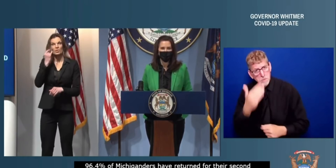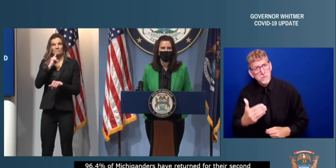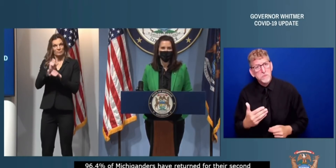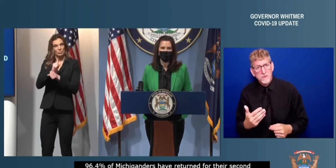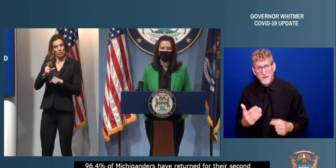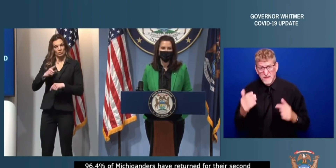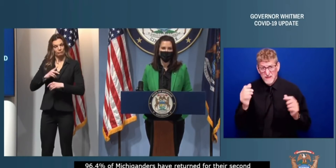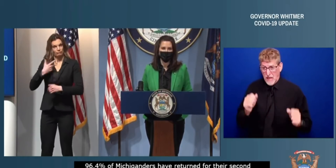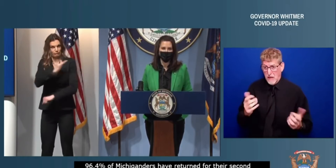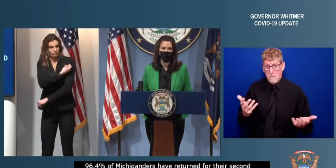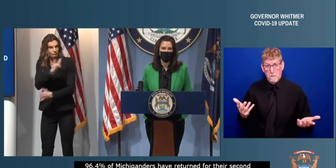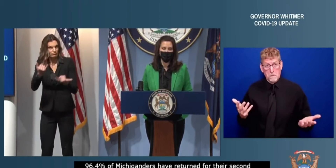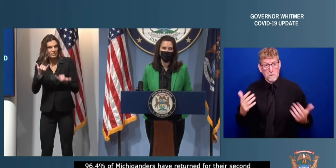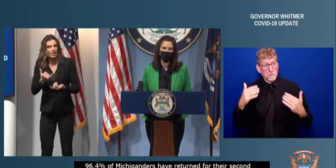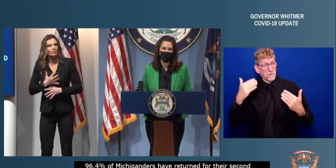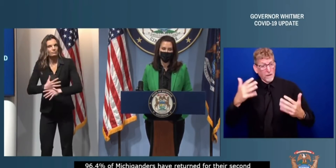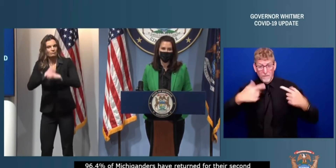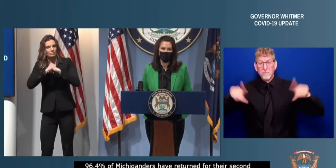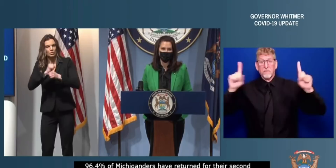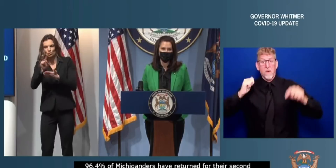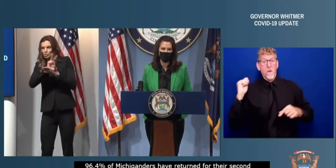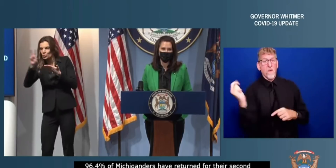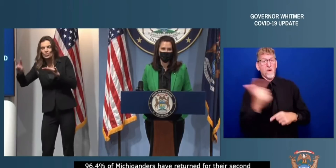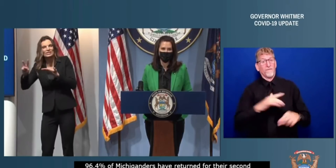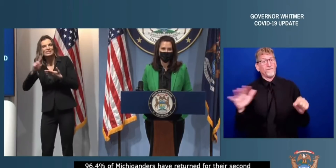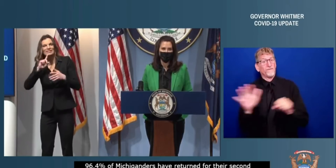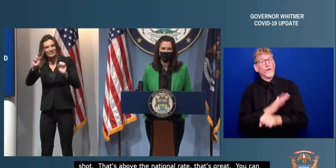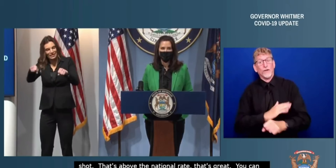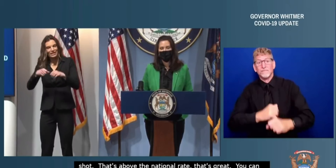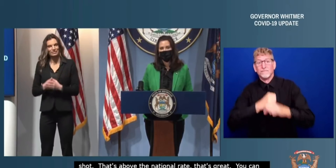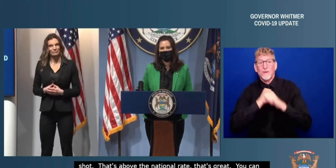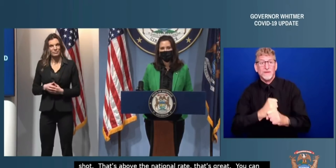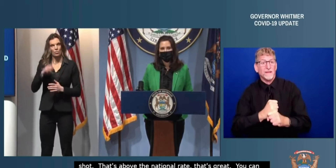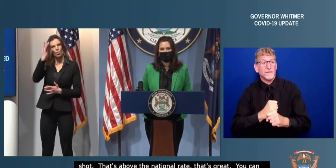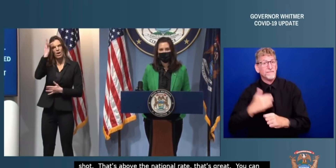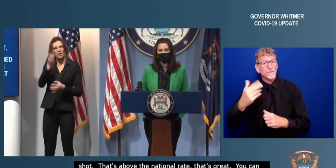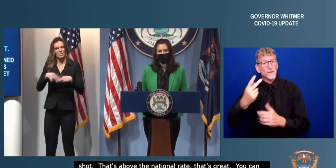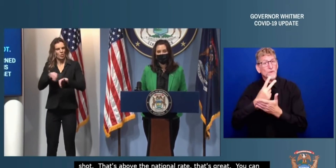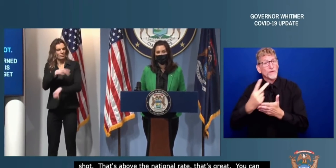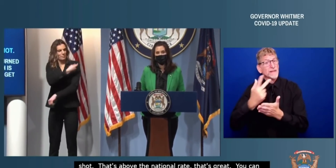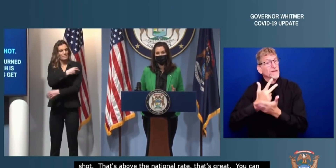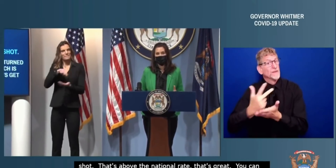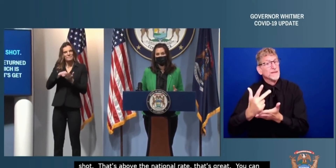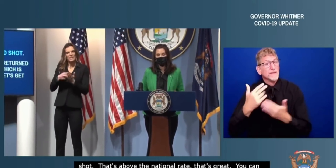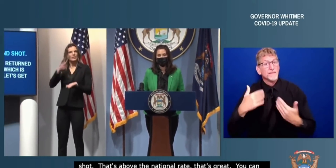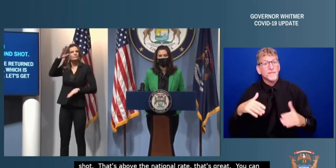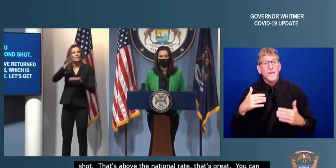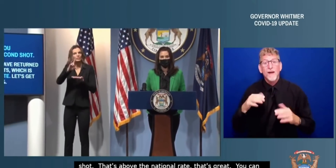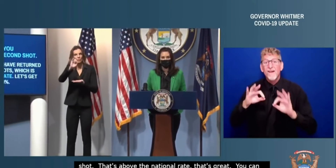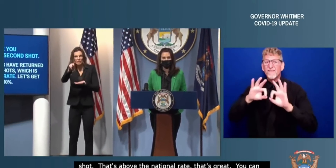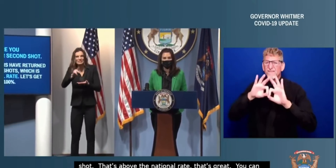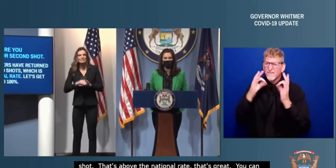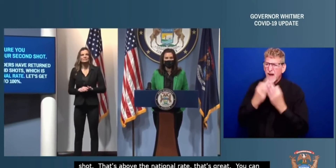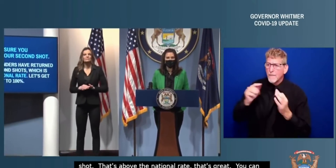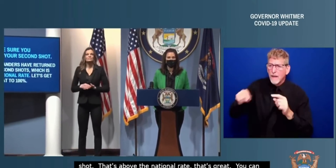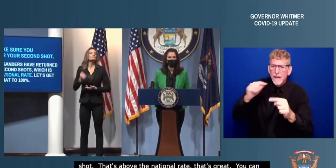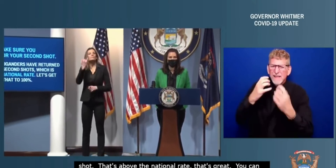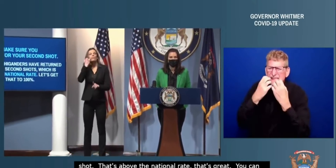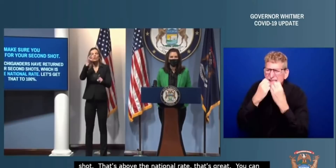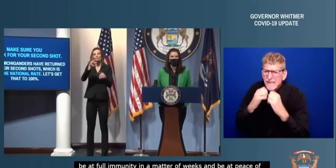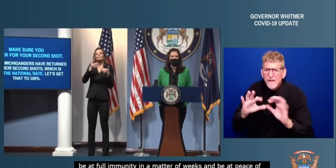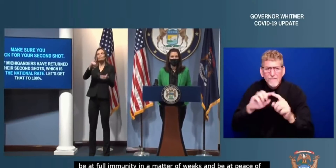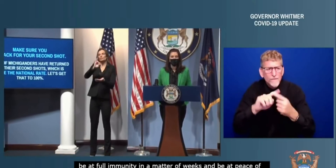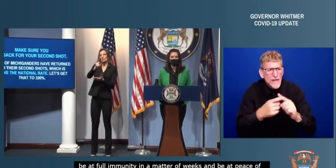peace of mind to know that you won't be putting yourself or your loved ones at risk. If you get your shot and it's the Johnson & Johnson shot